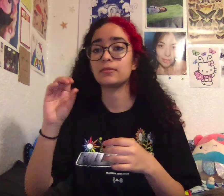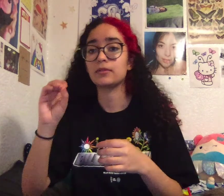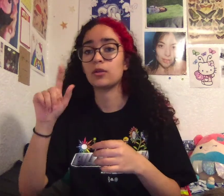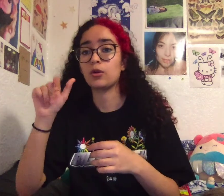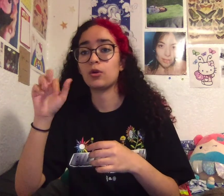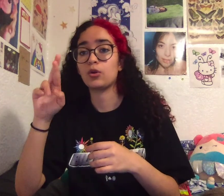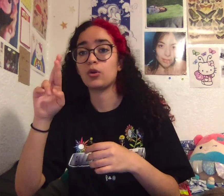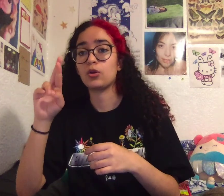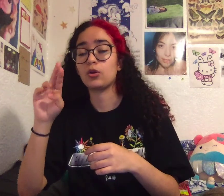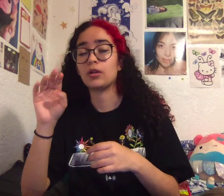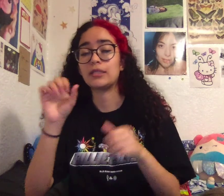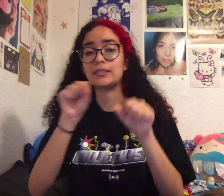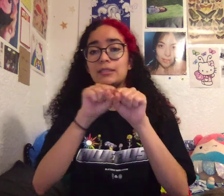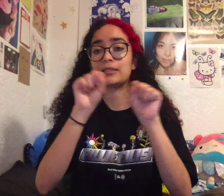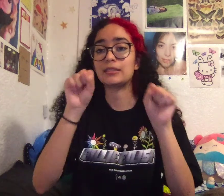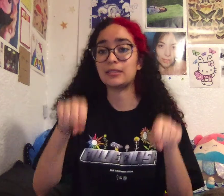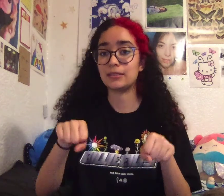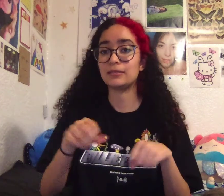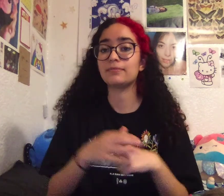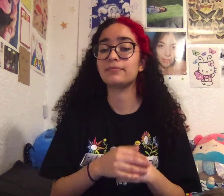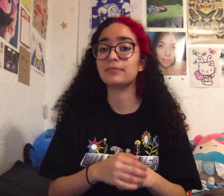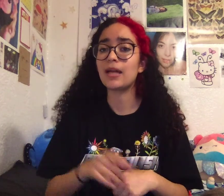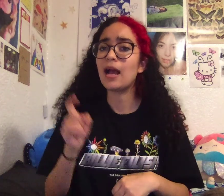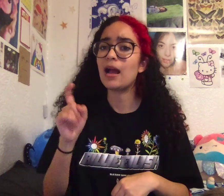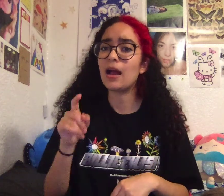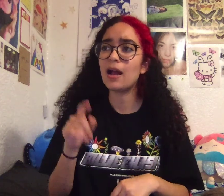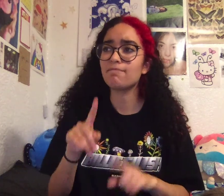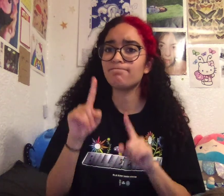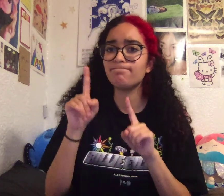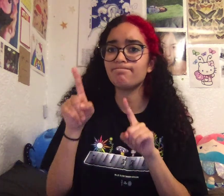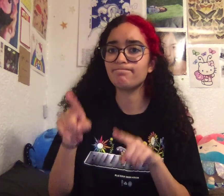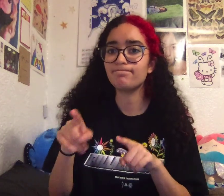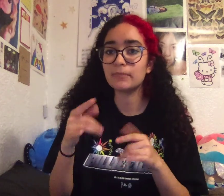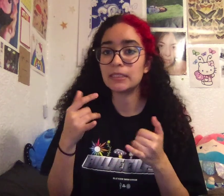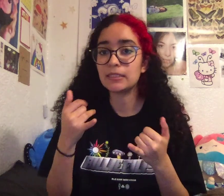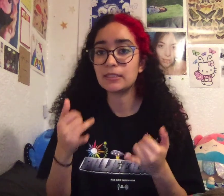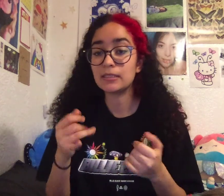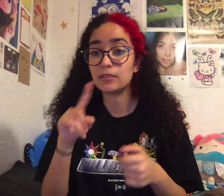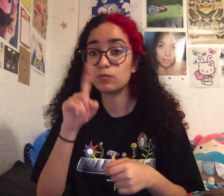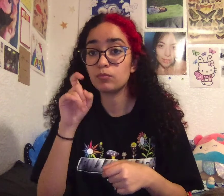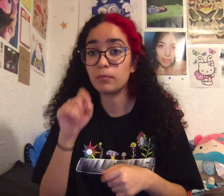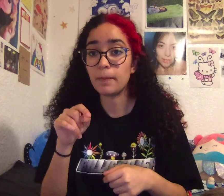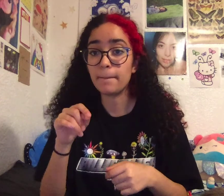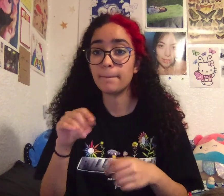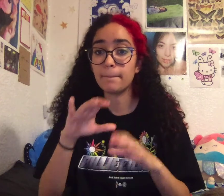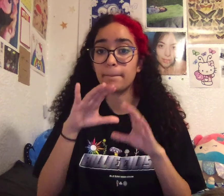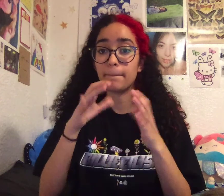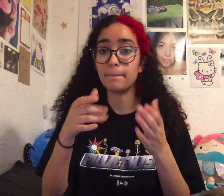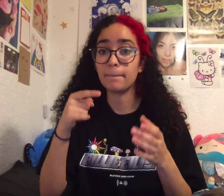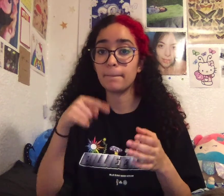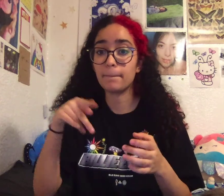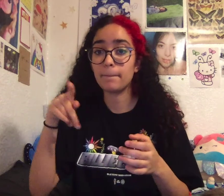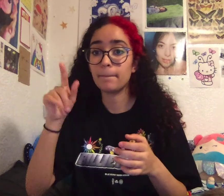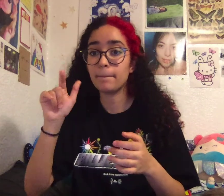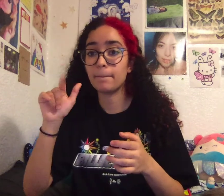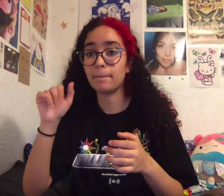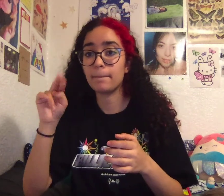Now, as we begin, we have to answer this question. What are planets? This is a really good question.